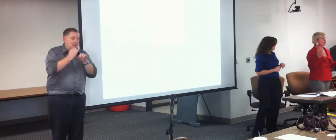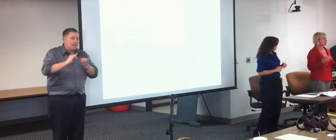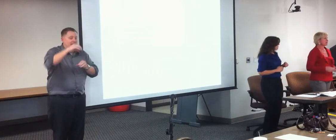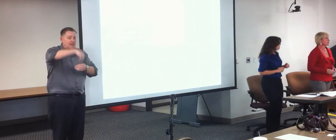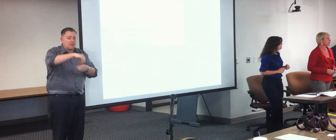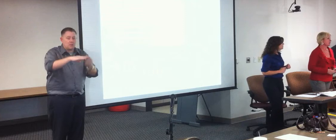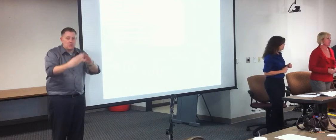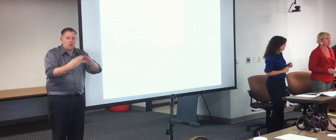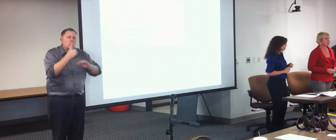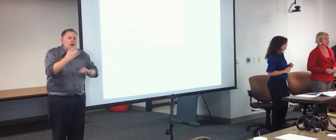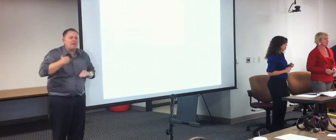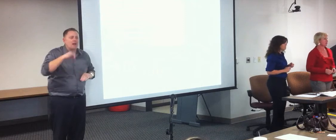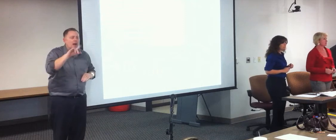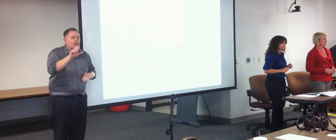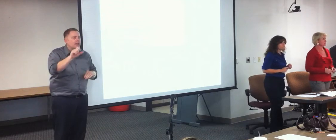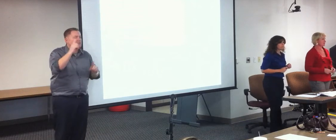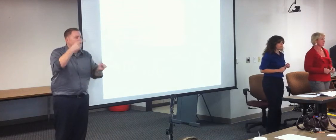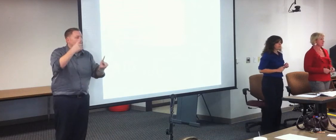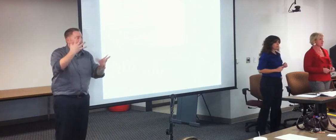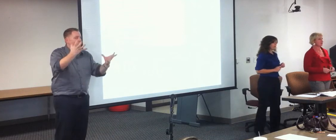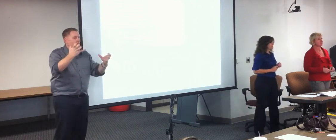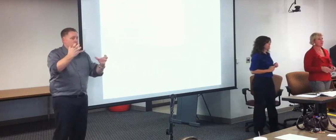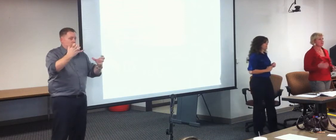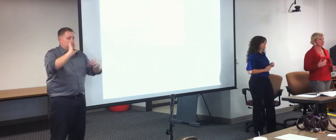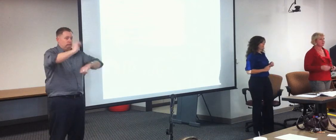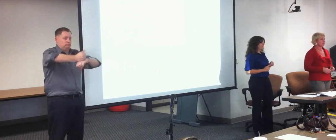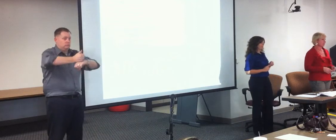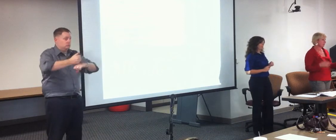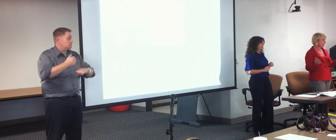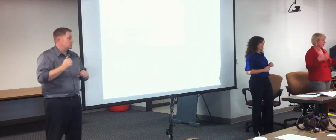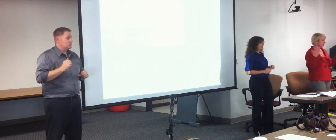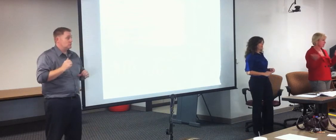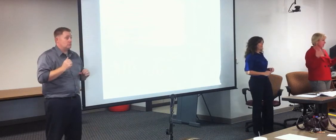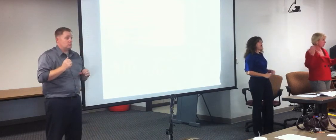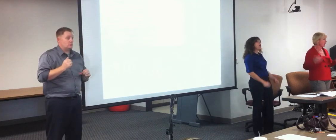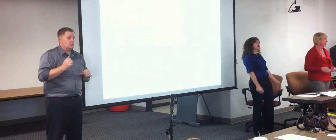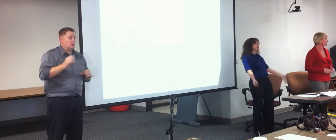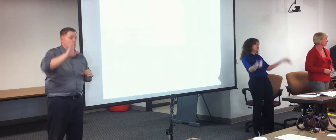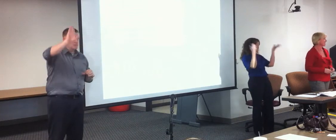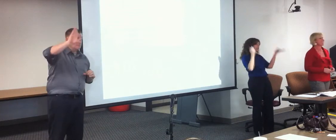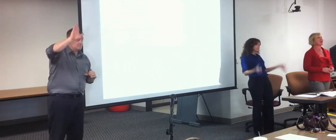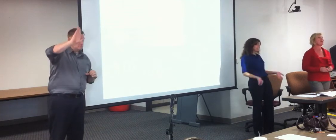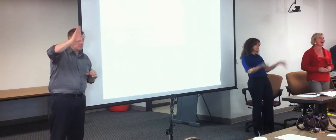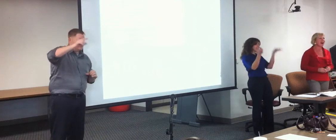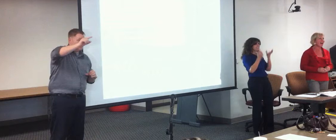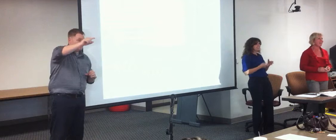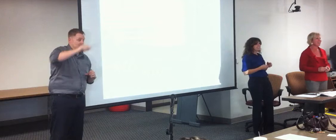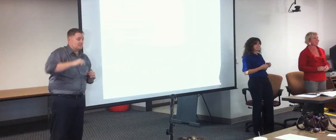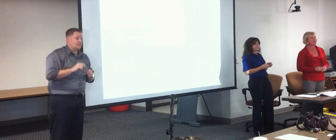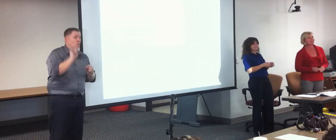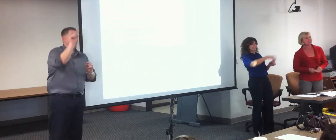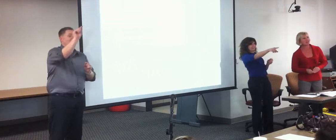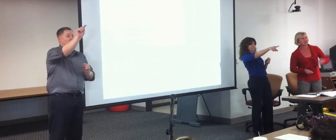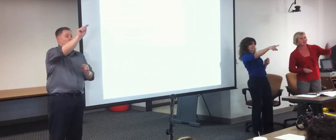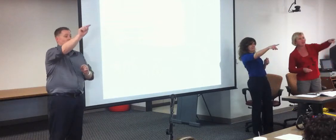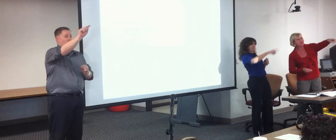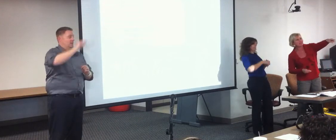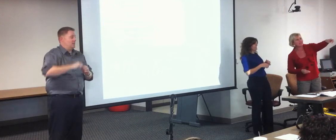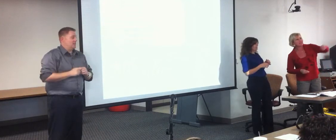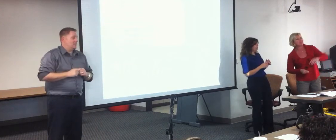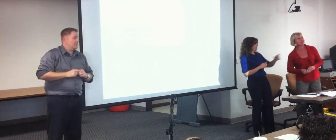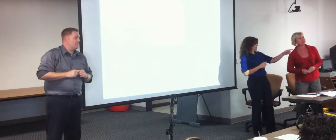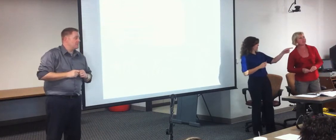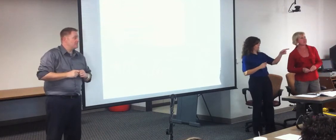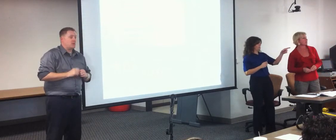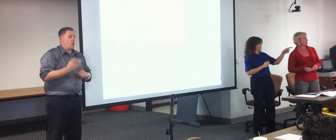has an ILS goal that they want to present? Nobody wants to out there in Vegas. Come on! Come on.